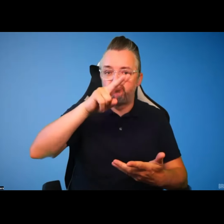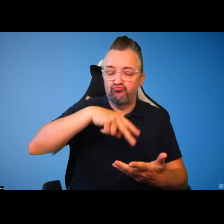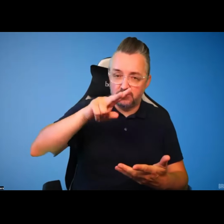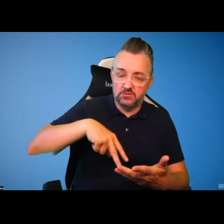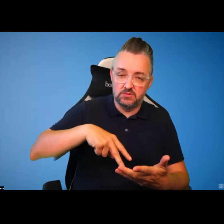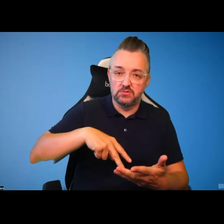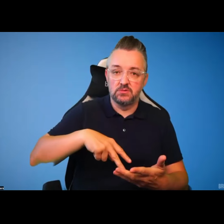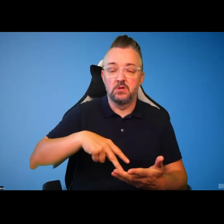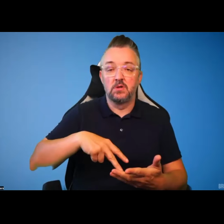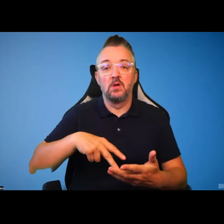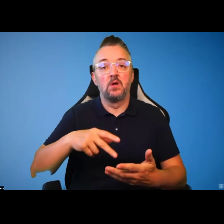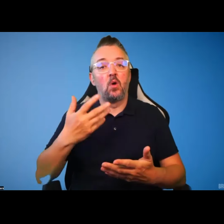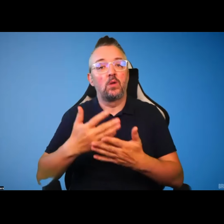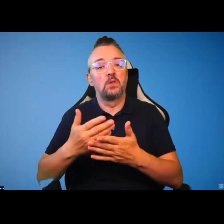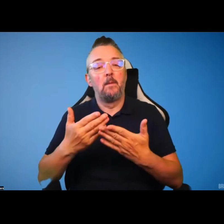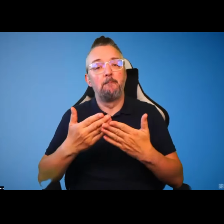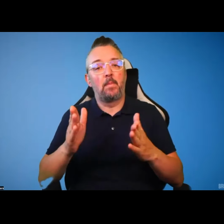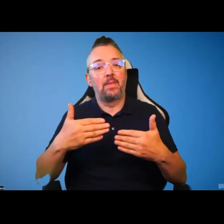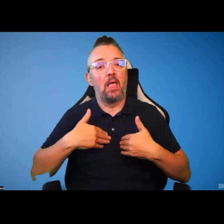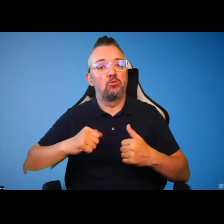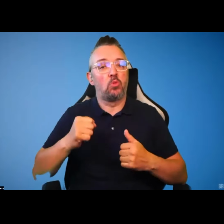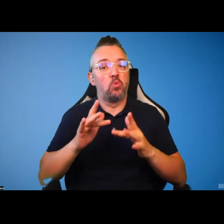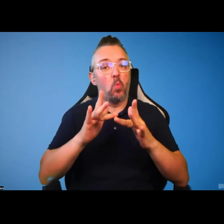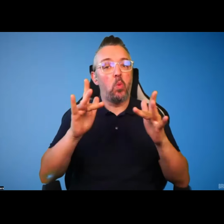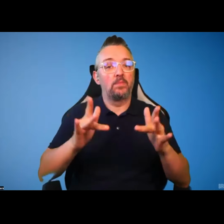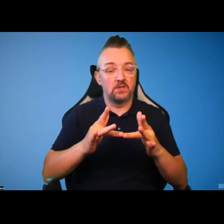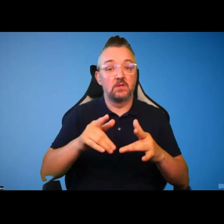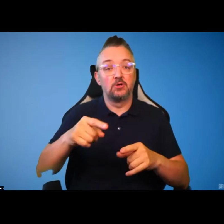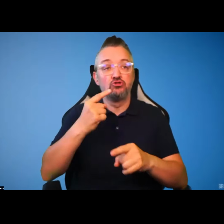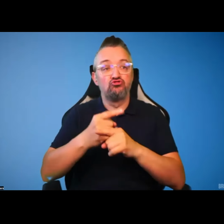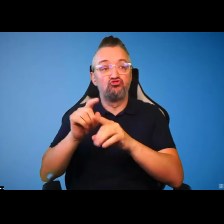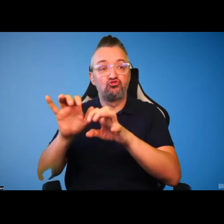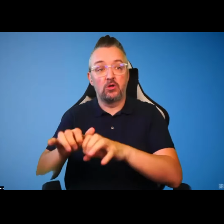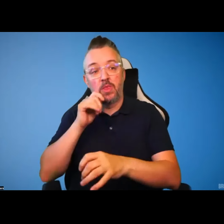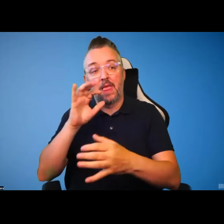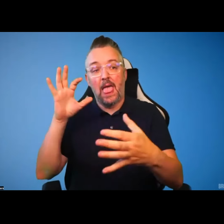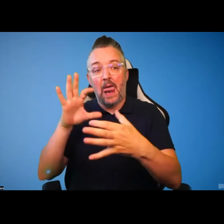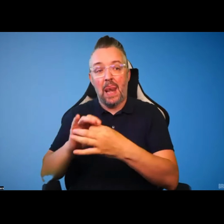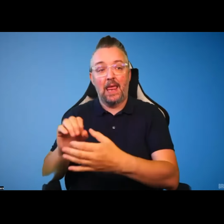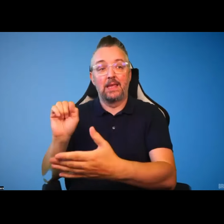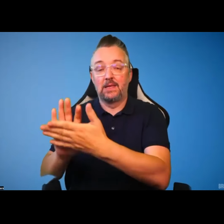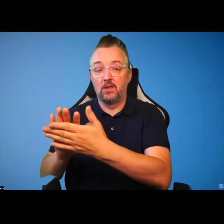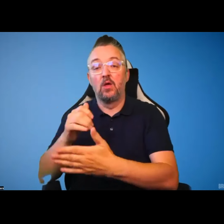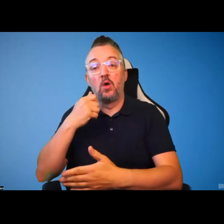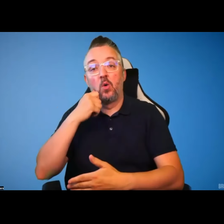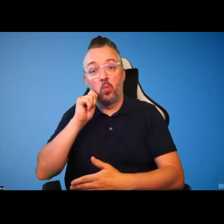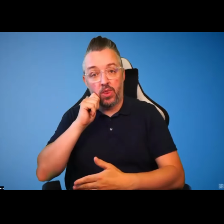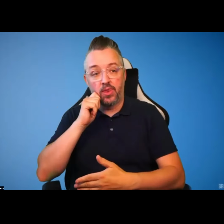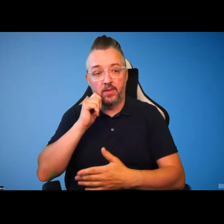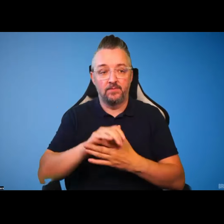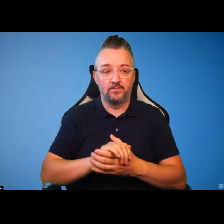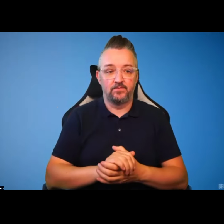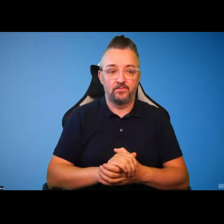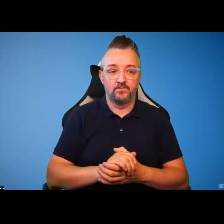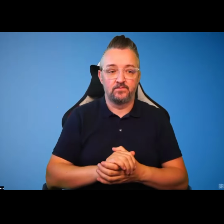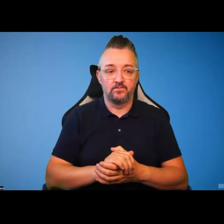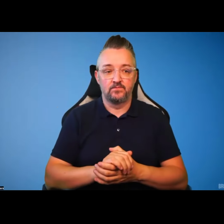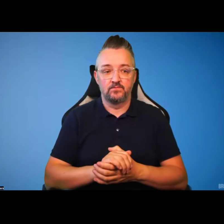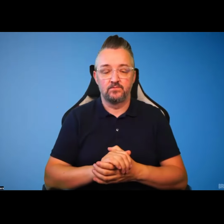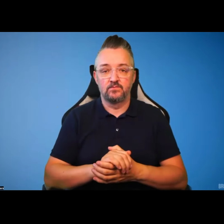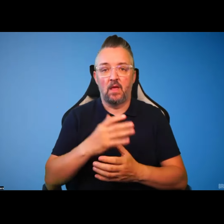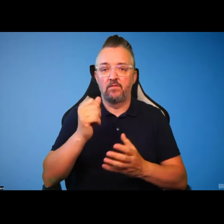The numbers are on the Public Health Scotland website, and we'll put the link in the chat. There's very detailed epidemiology on the UCSA